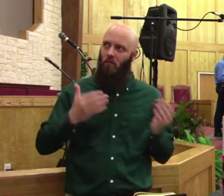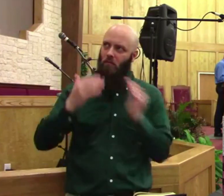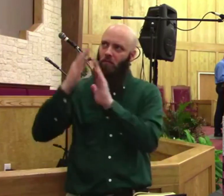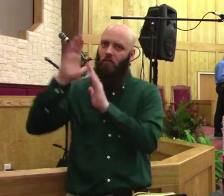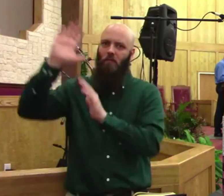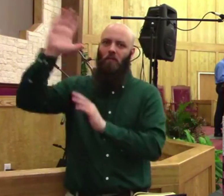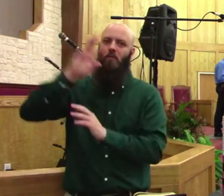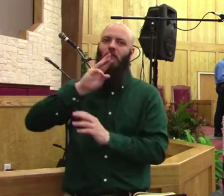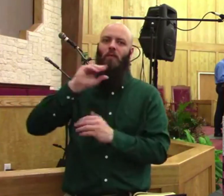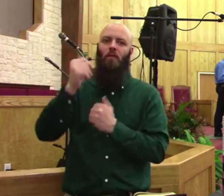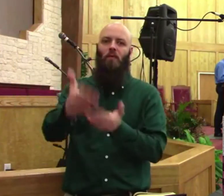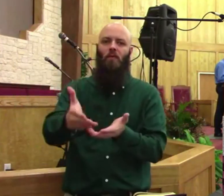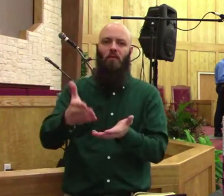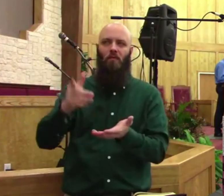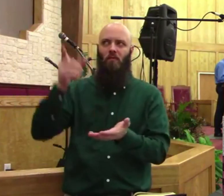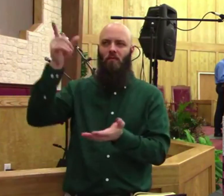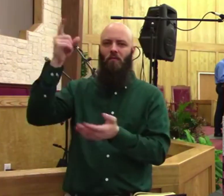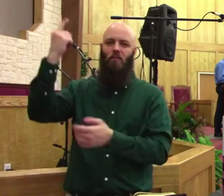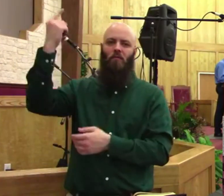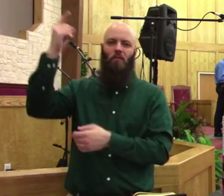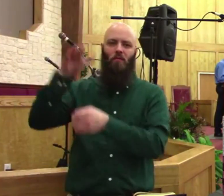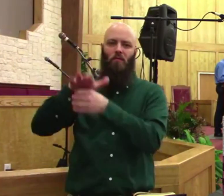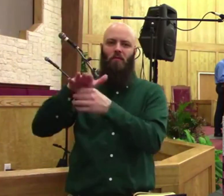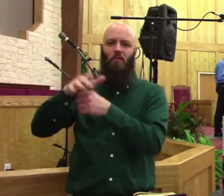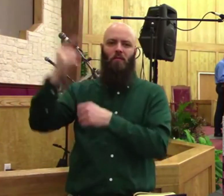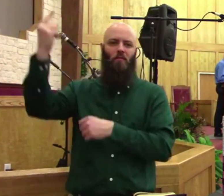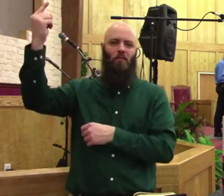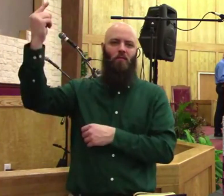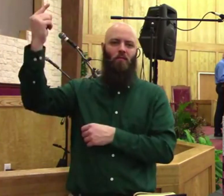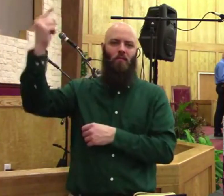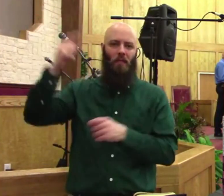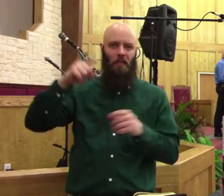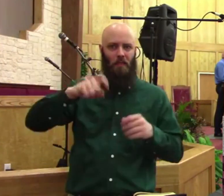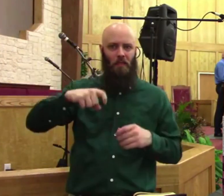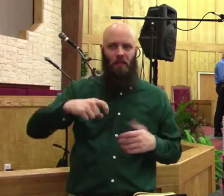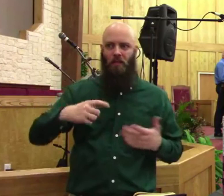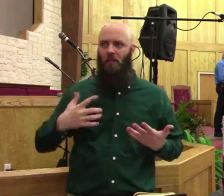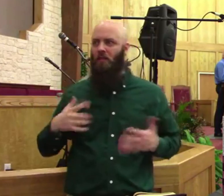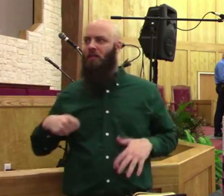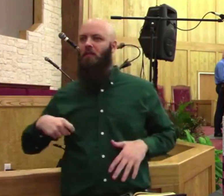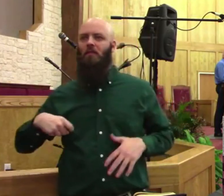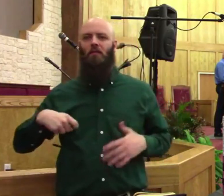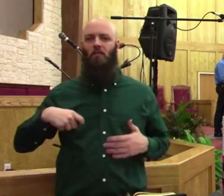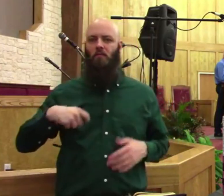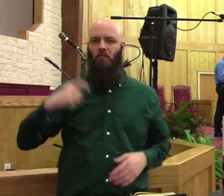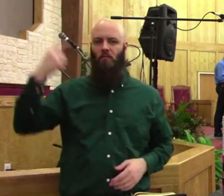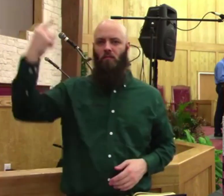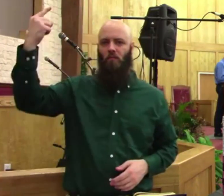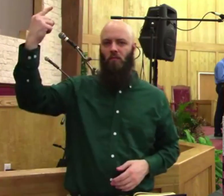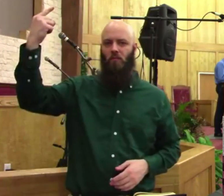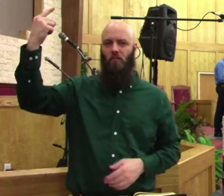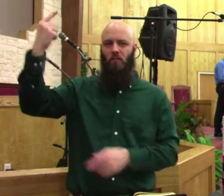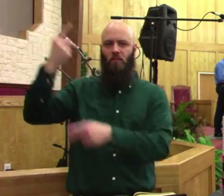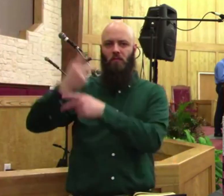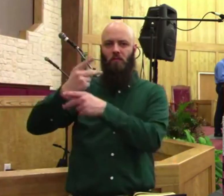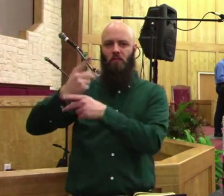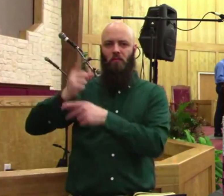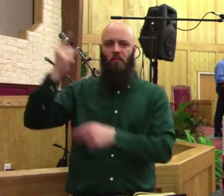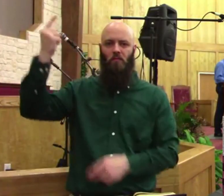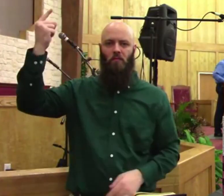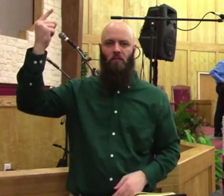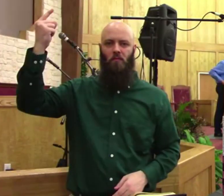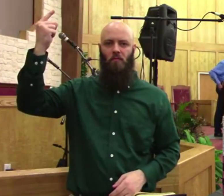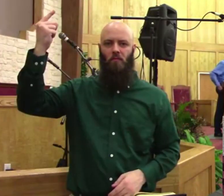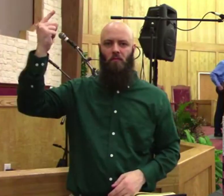that are found in the Lord Jesus Christ. The answer for the longings of our